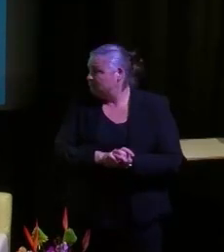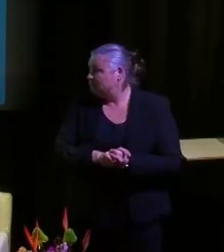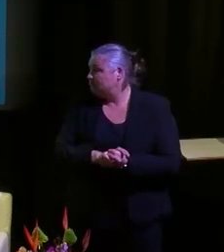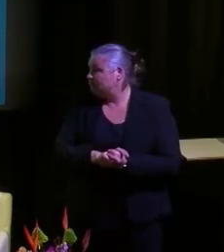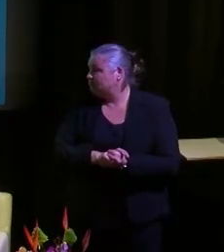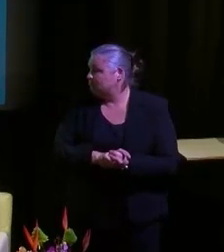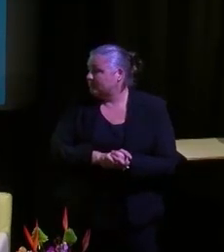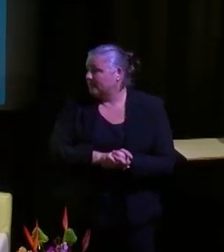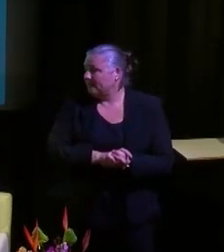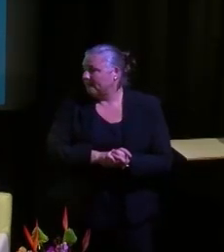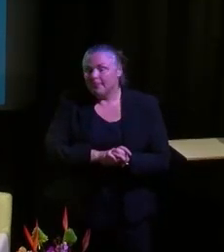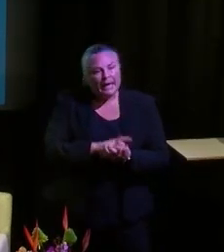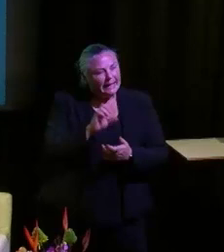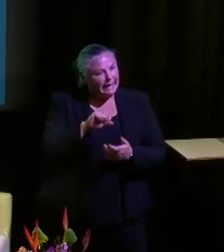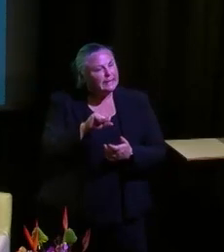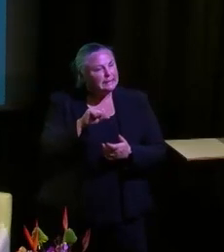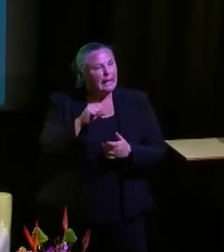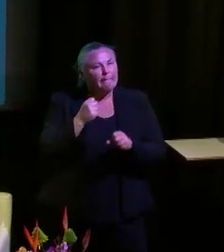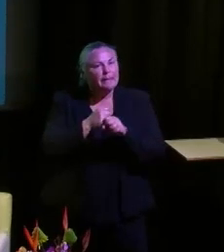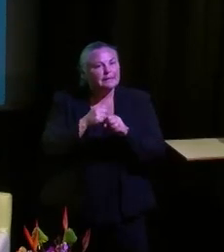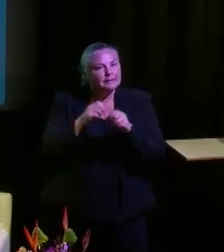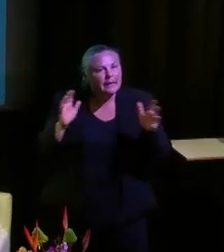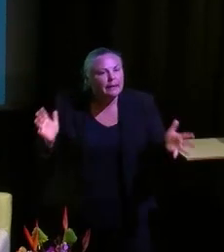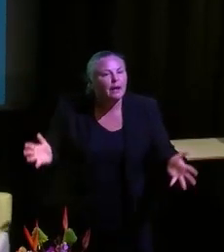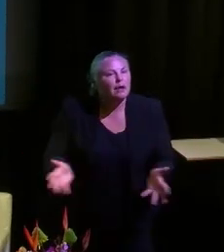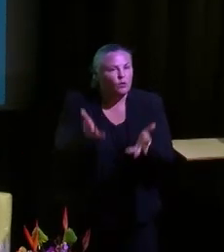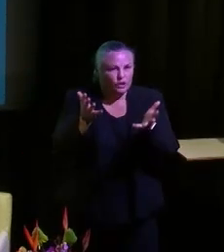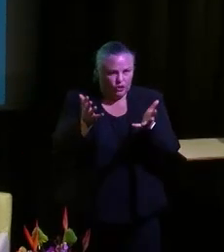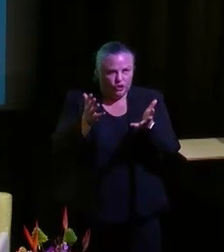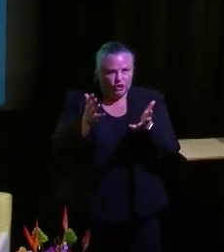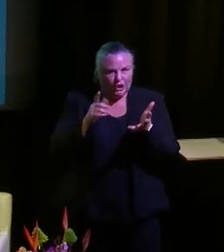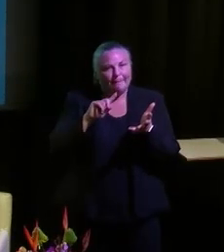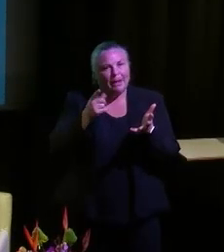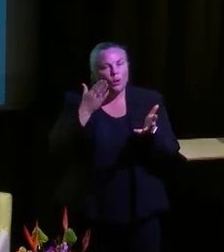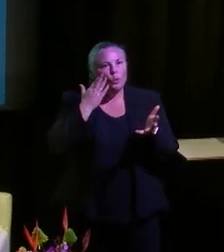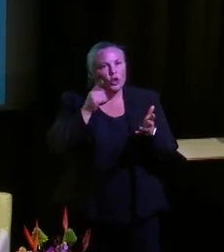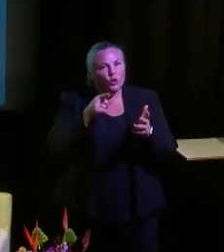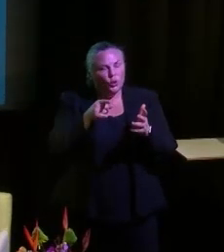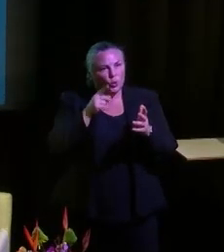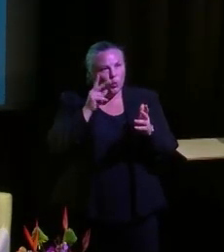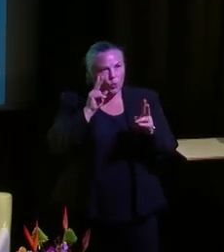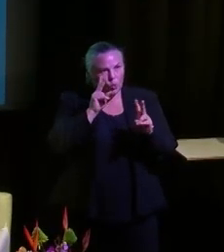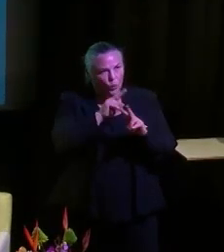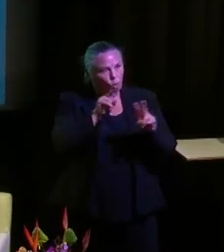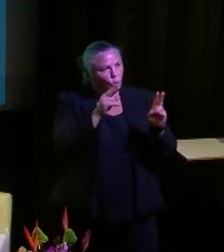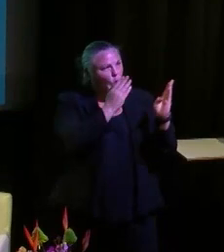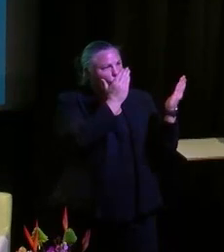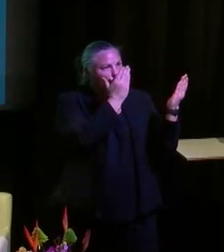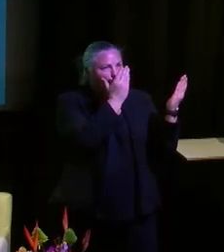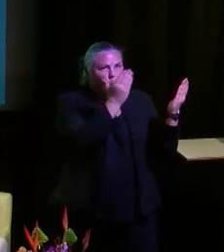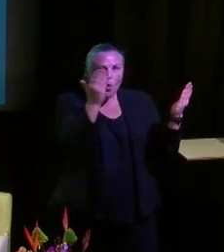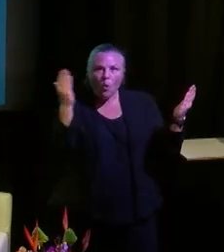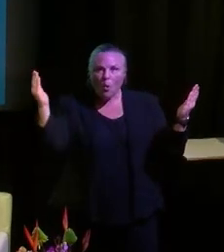it's still enhanced that fact, because when you look at the works all together, and it's just, like I